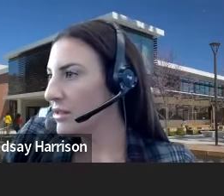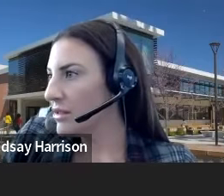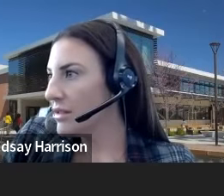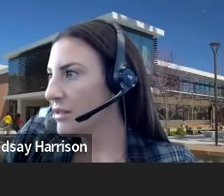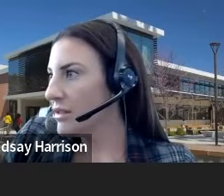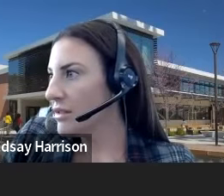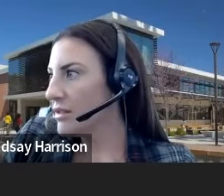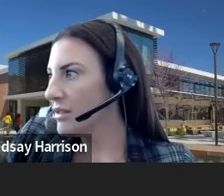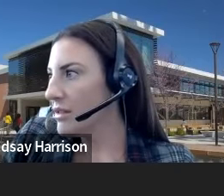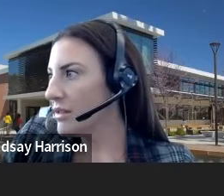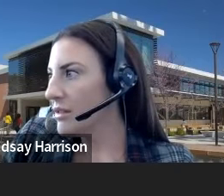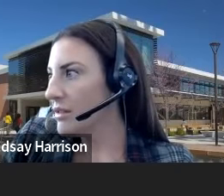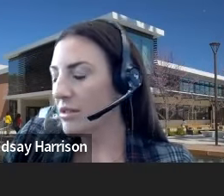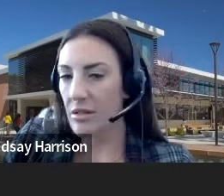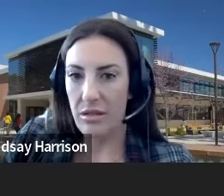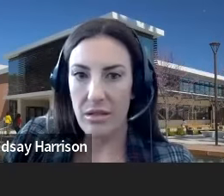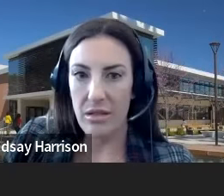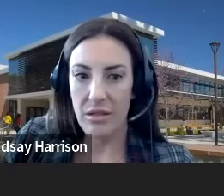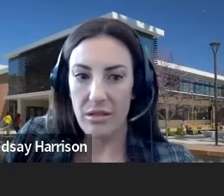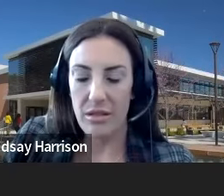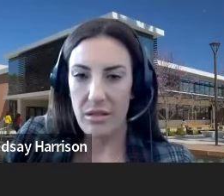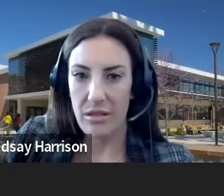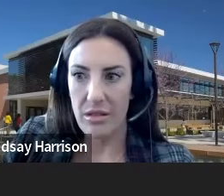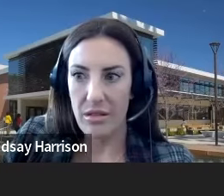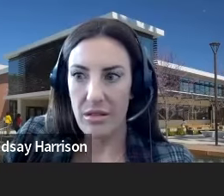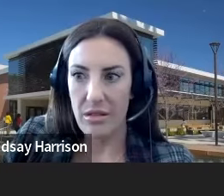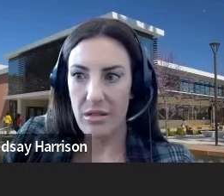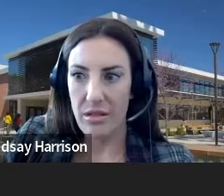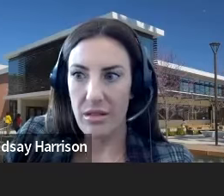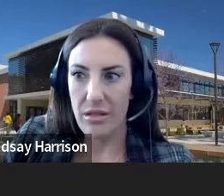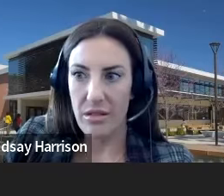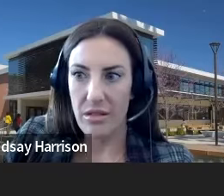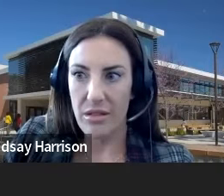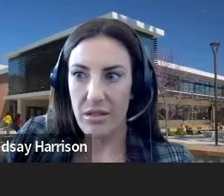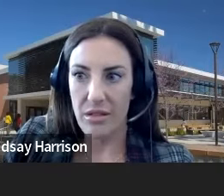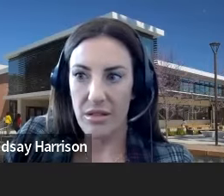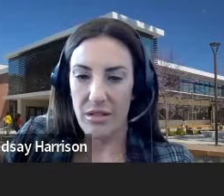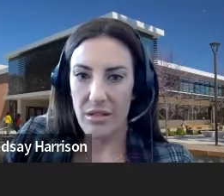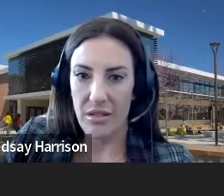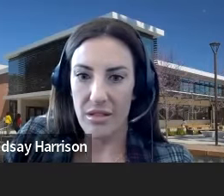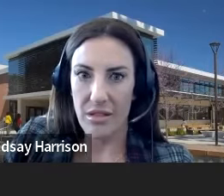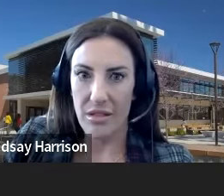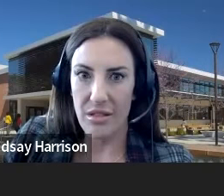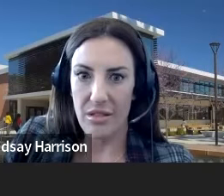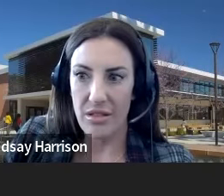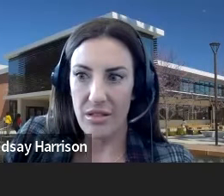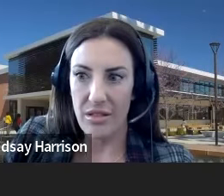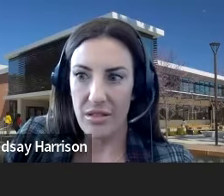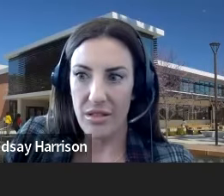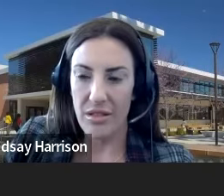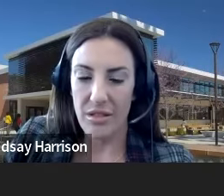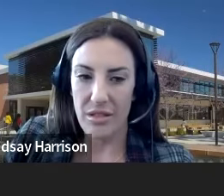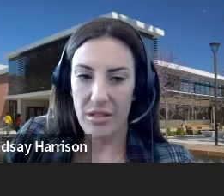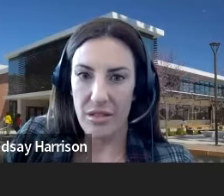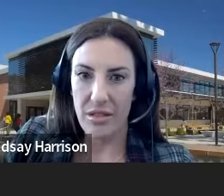have outgoing, fun personalities, and the students feed off of that. Even in their SI sessions, that's just more time